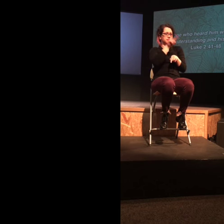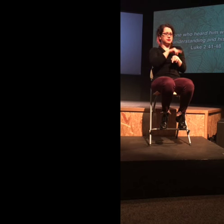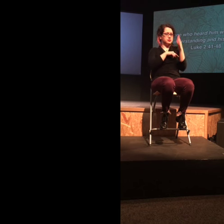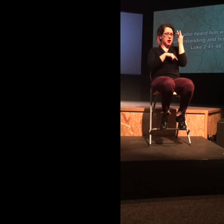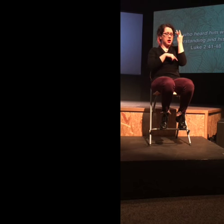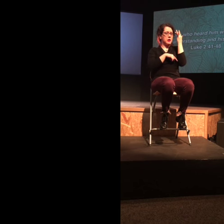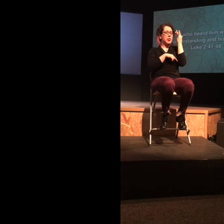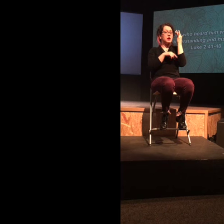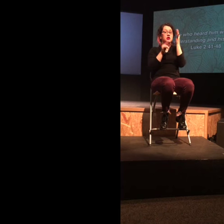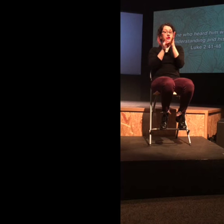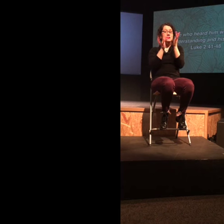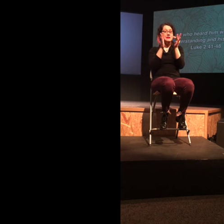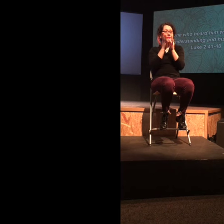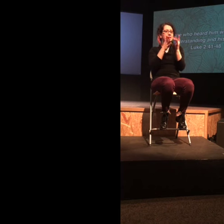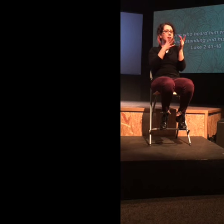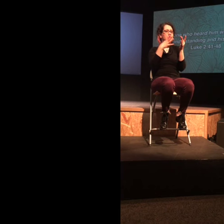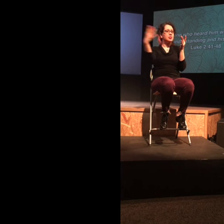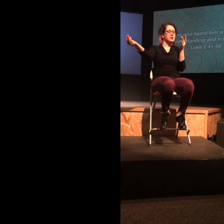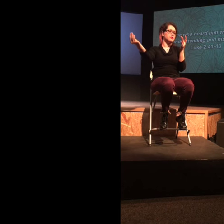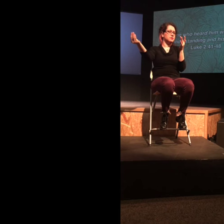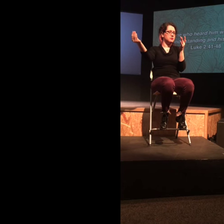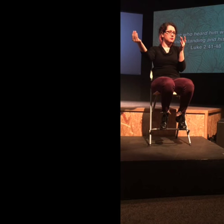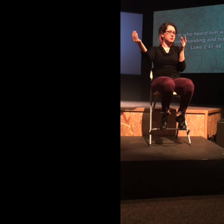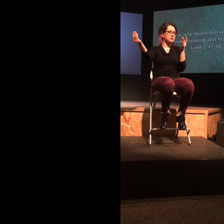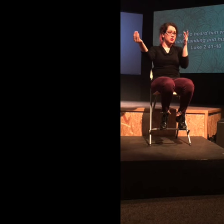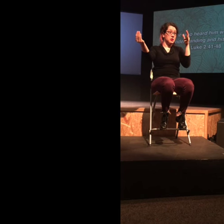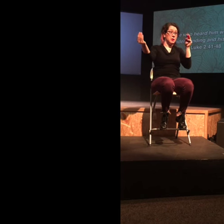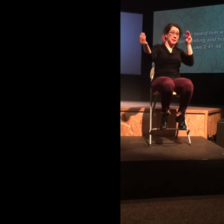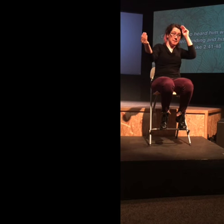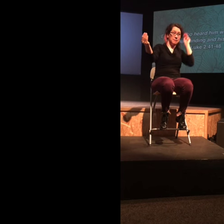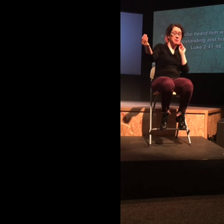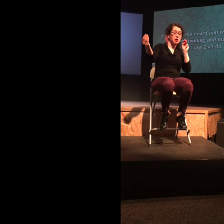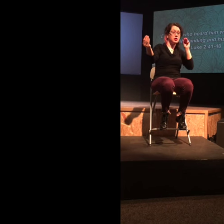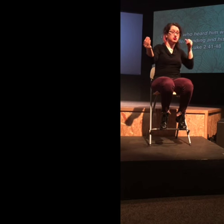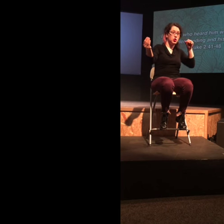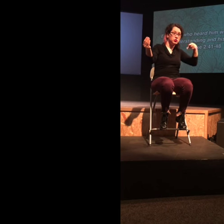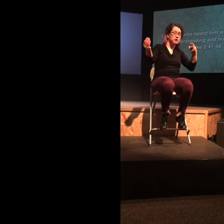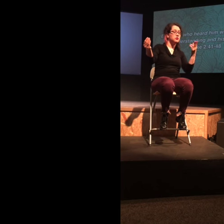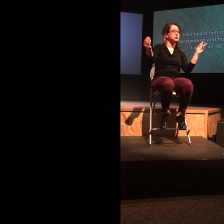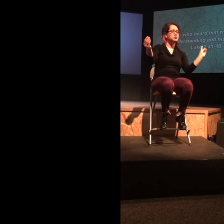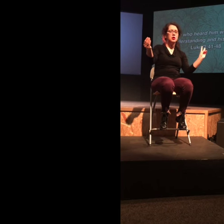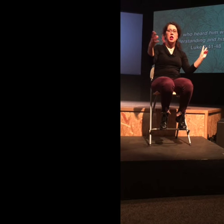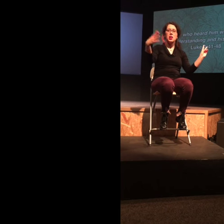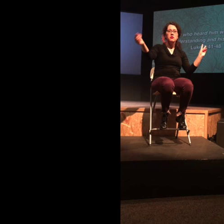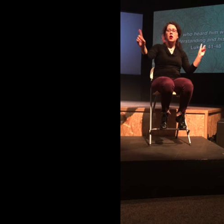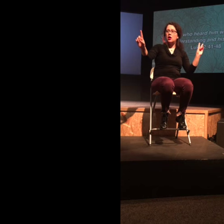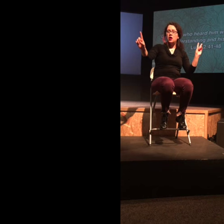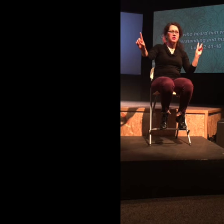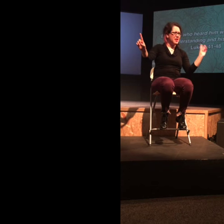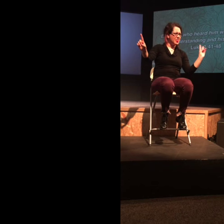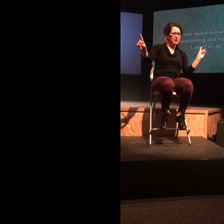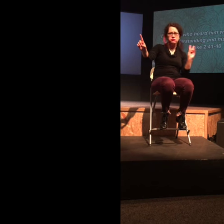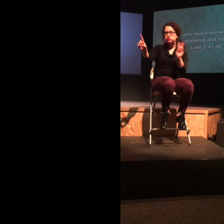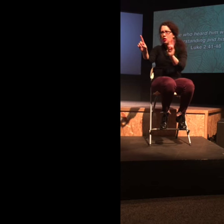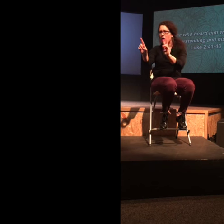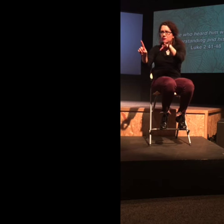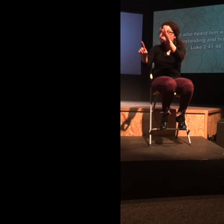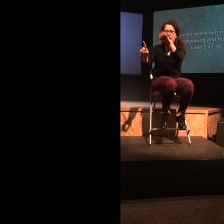5 days. And where they find Jesus is in the temple courts